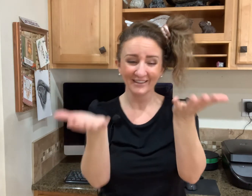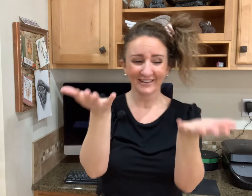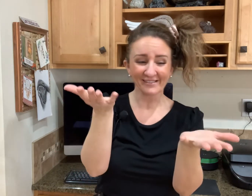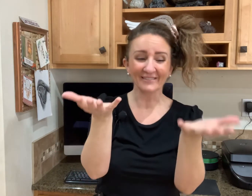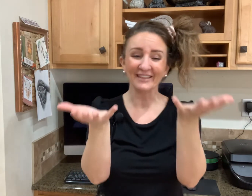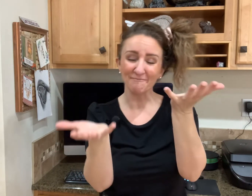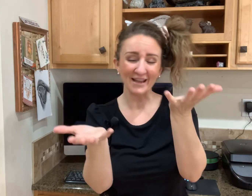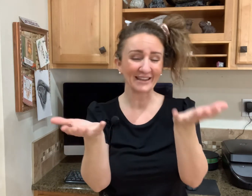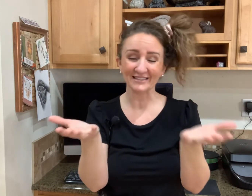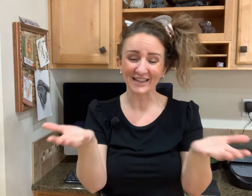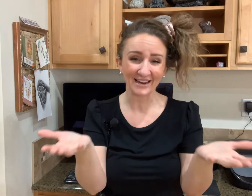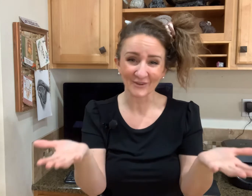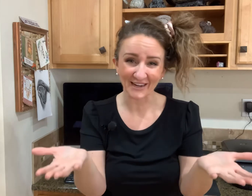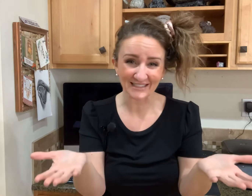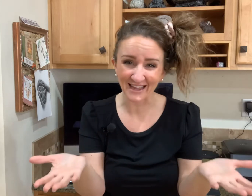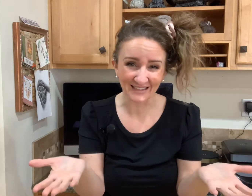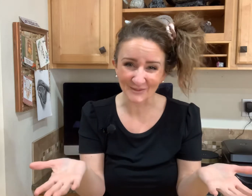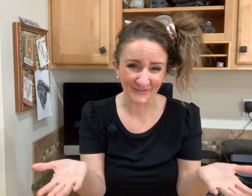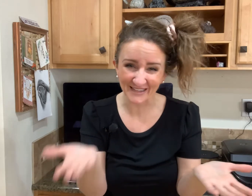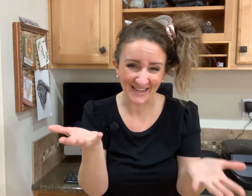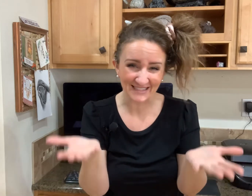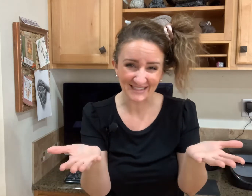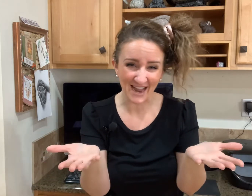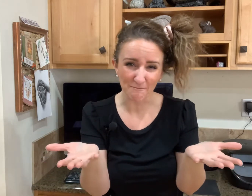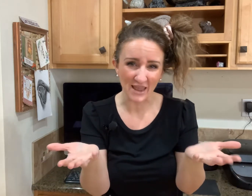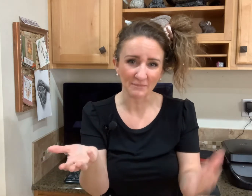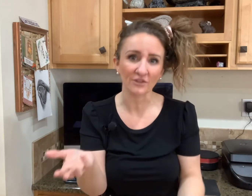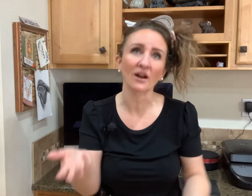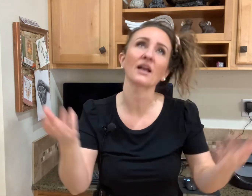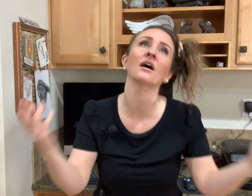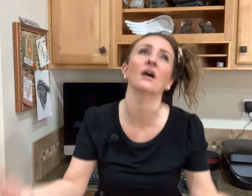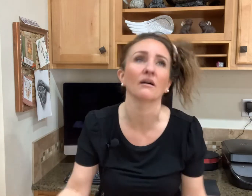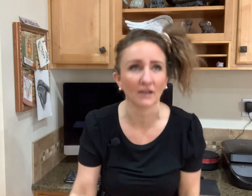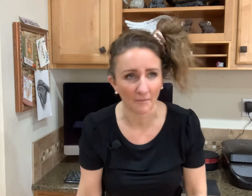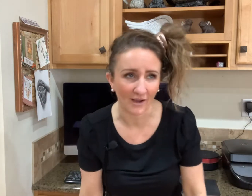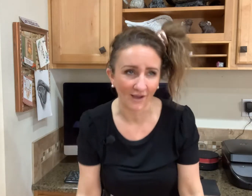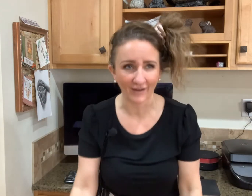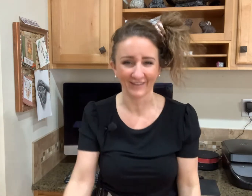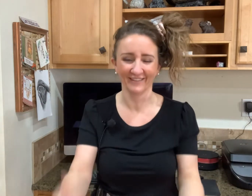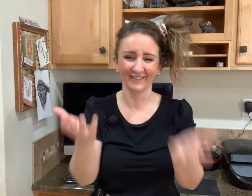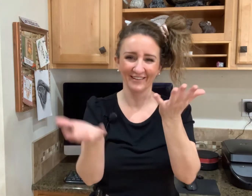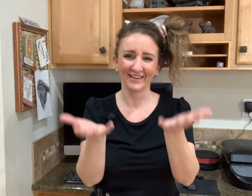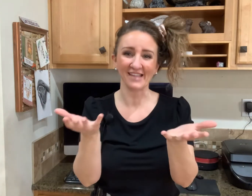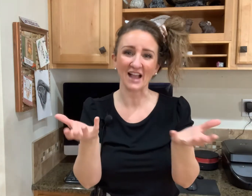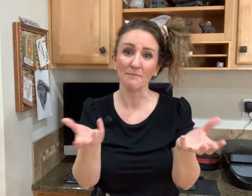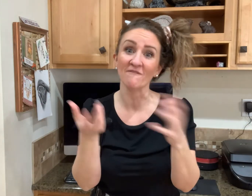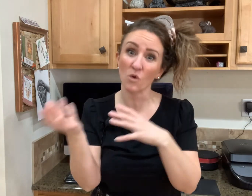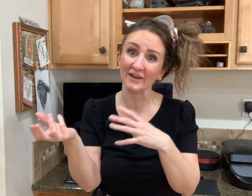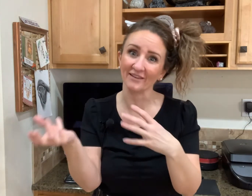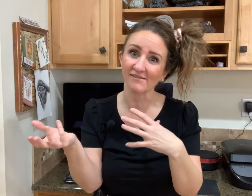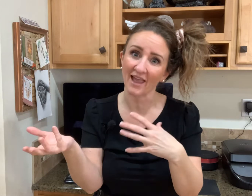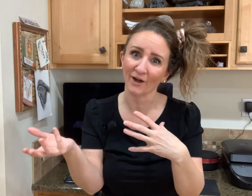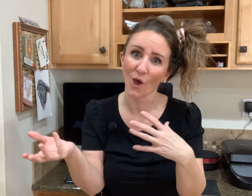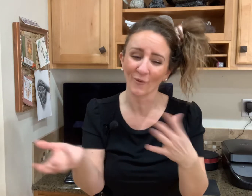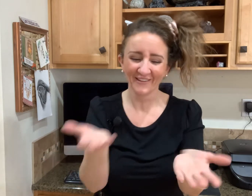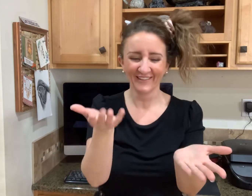So my kids hate it when I say this. When I sign maybe, they're like, oh, come on. It's like I'm avoiding saying no.